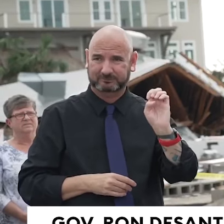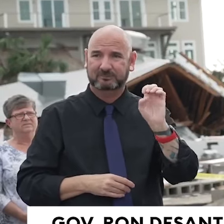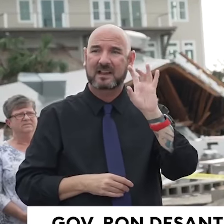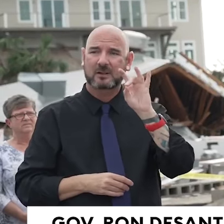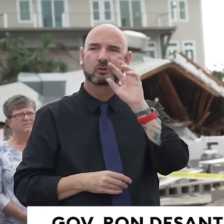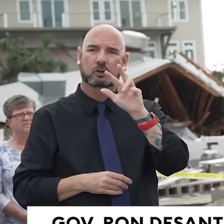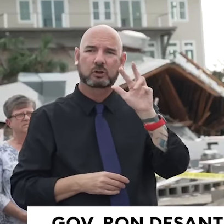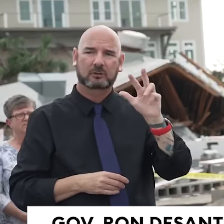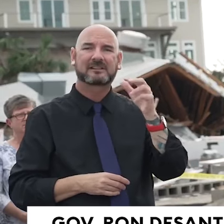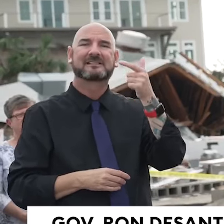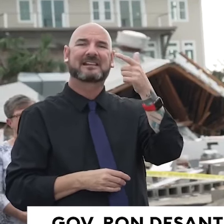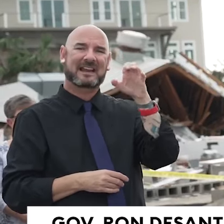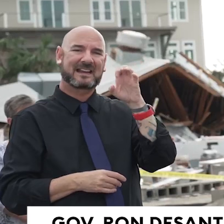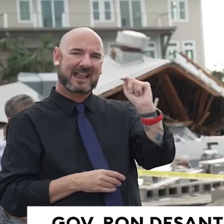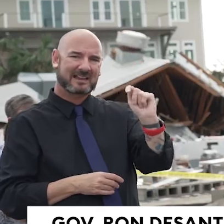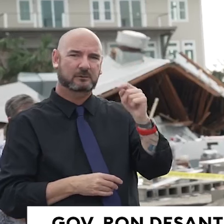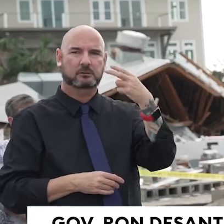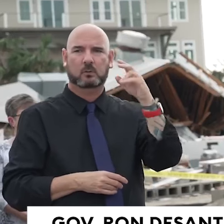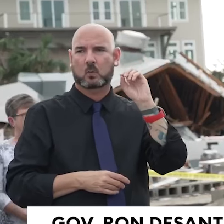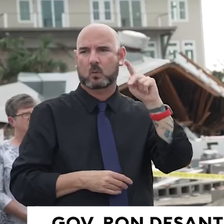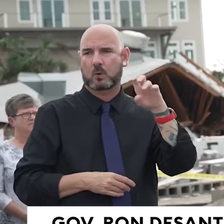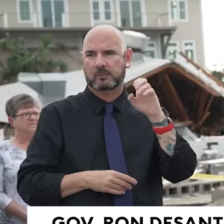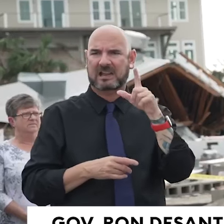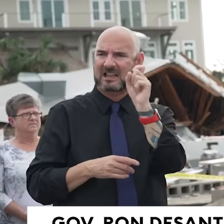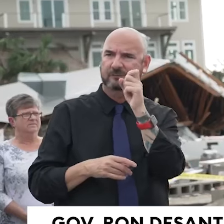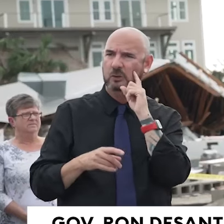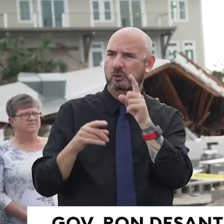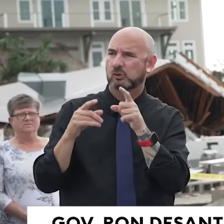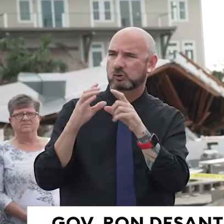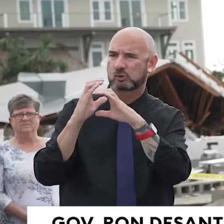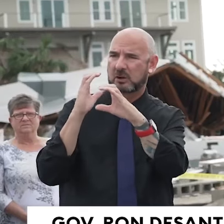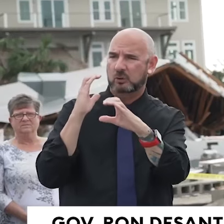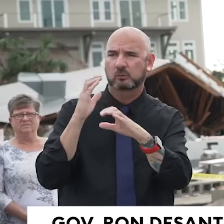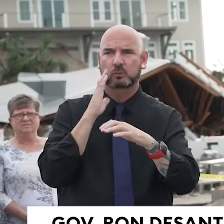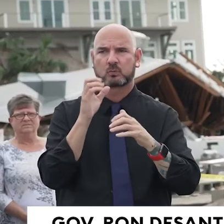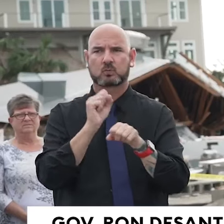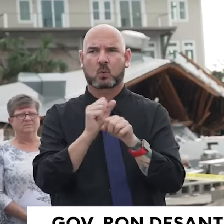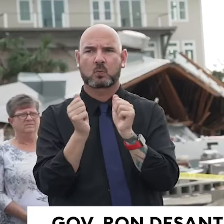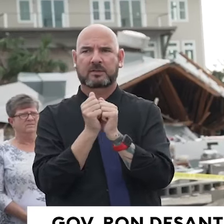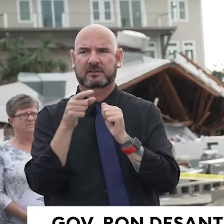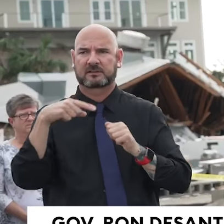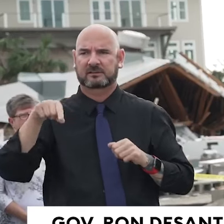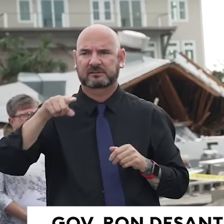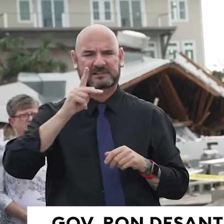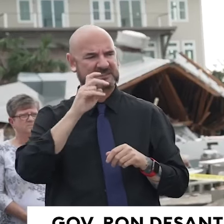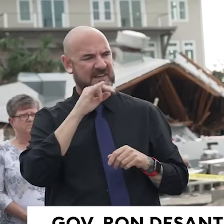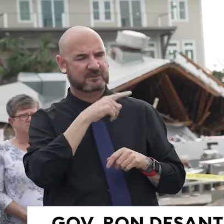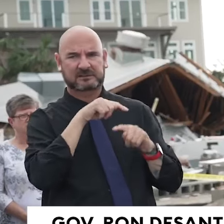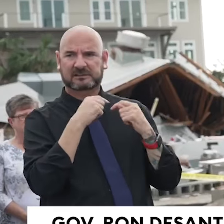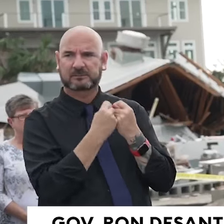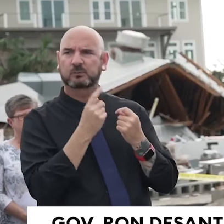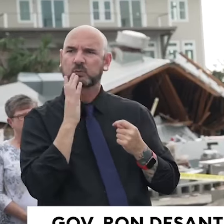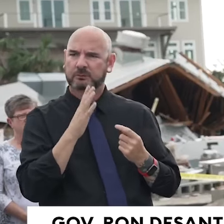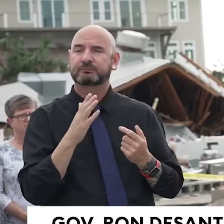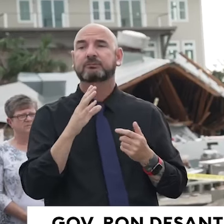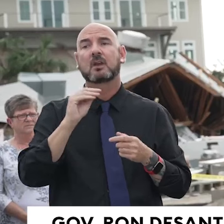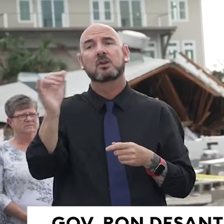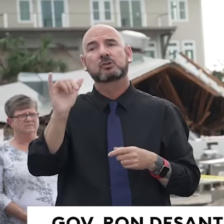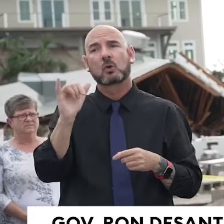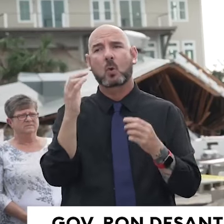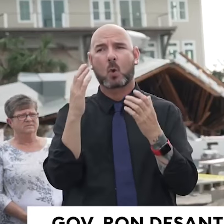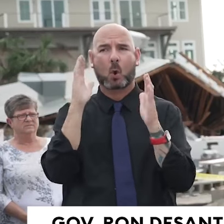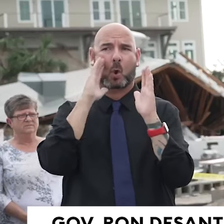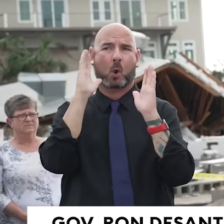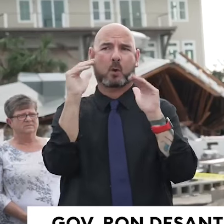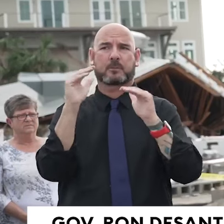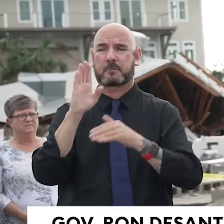and Hope, Florida will work with Kevin and his team to get that done. We also have Hope buses that are now available for in-person